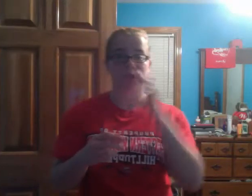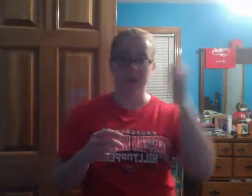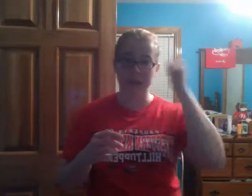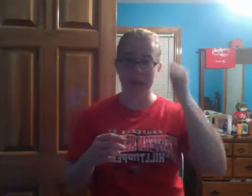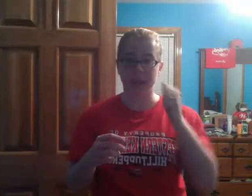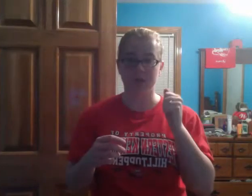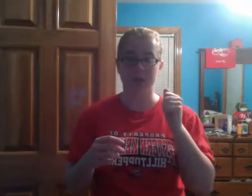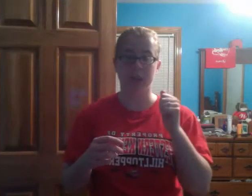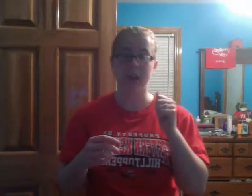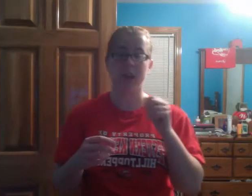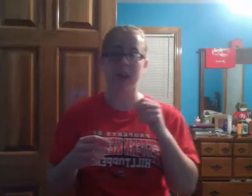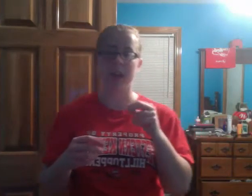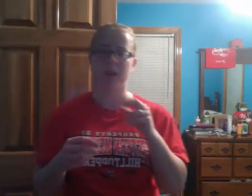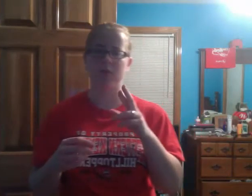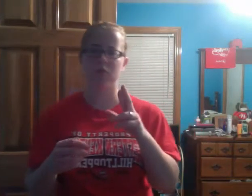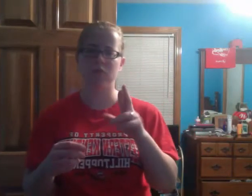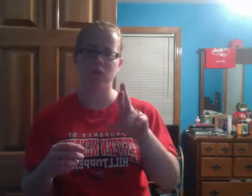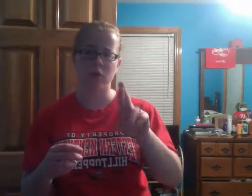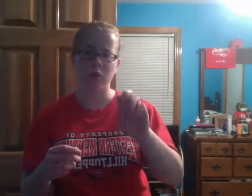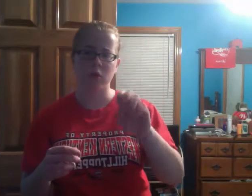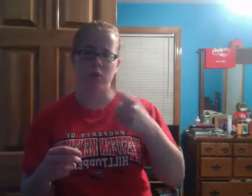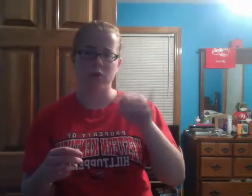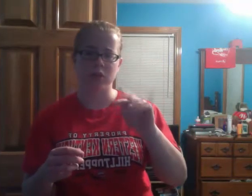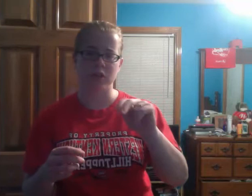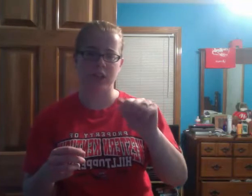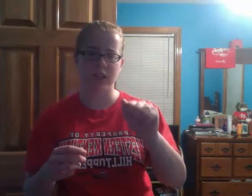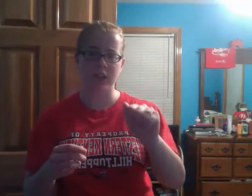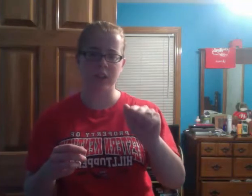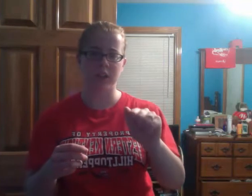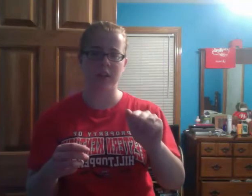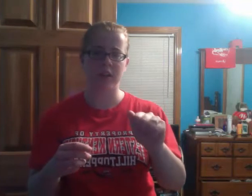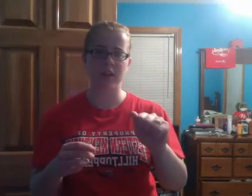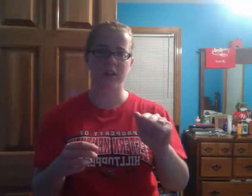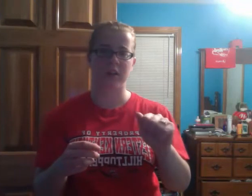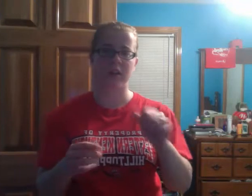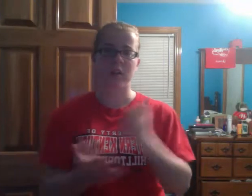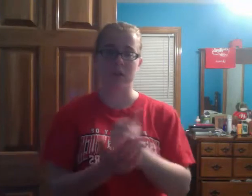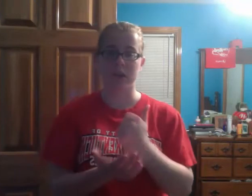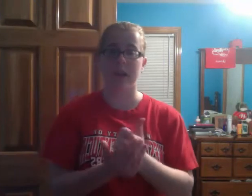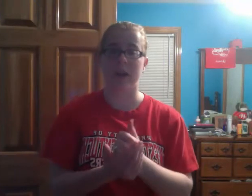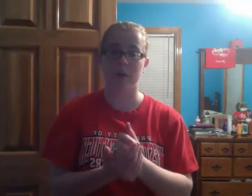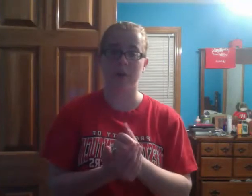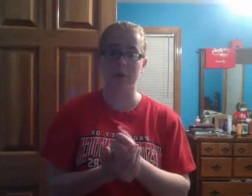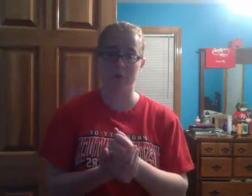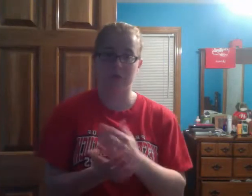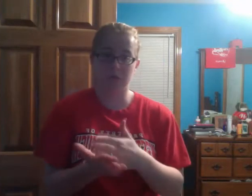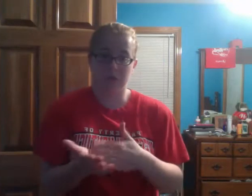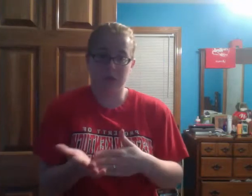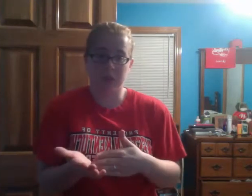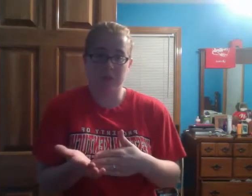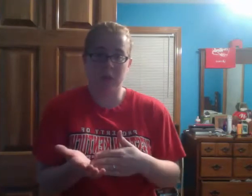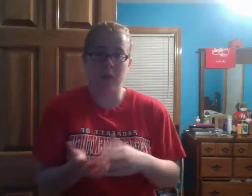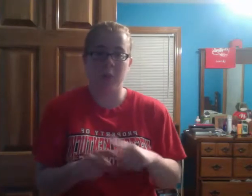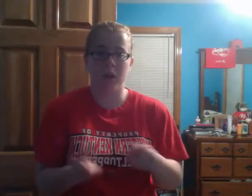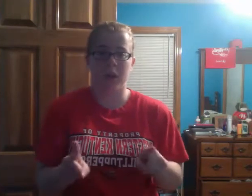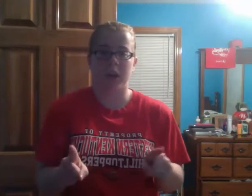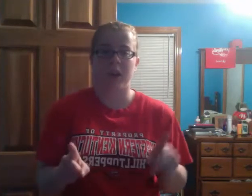to Ashley, and Regina was going to help some too, but she